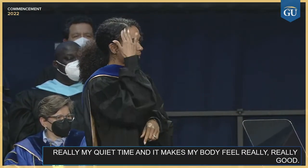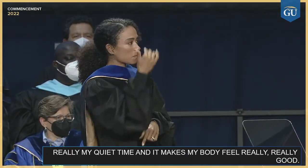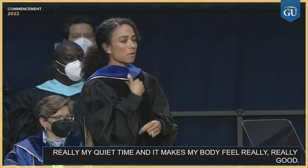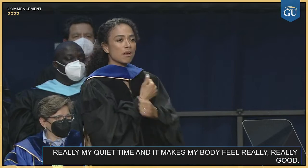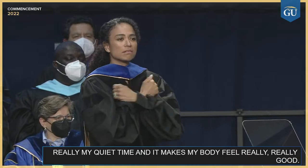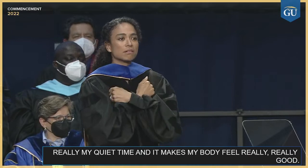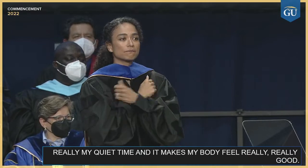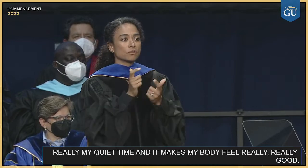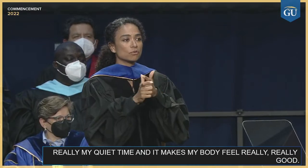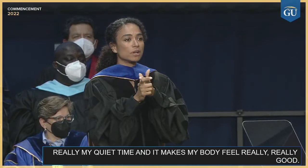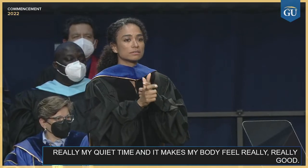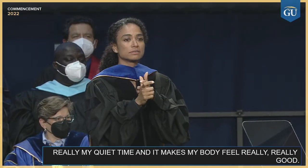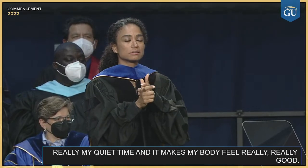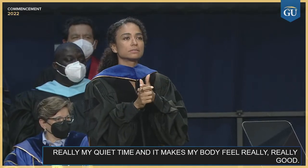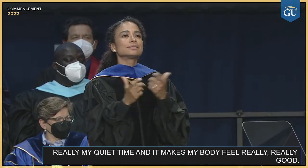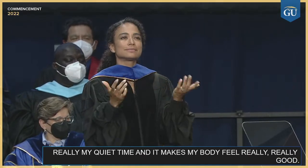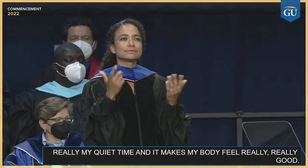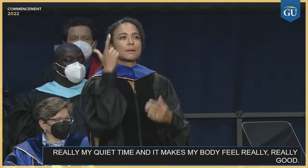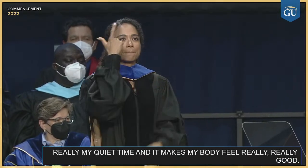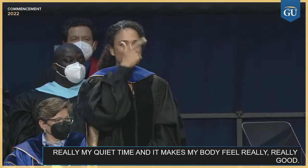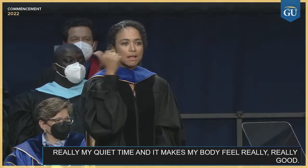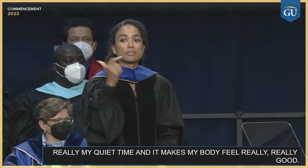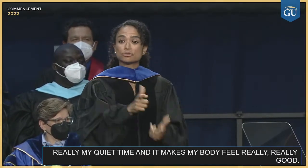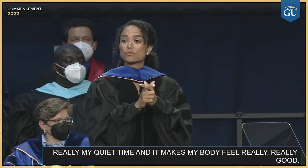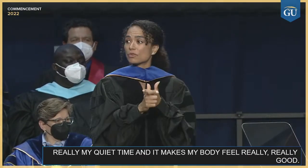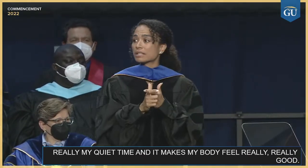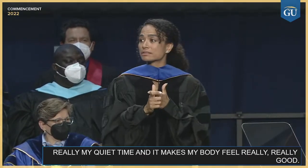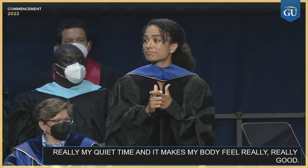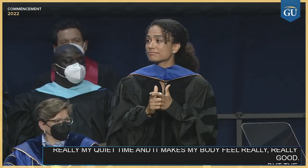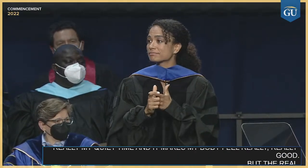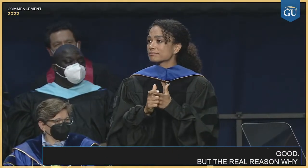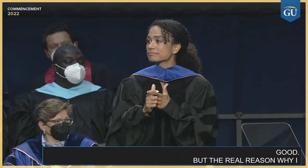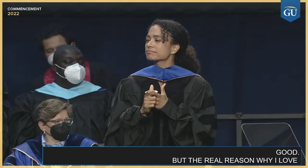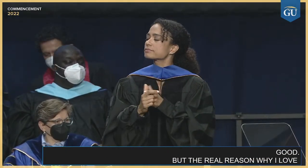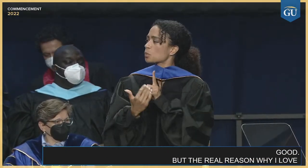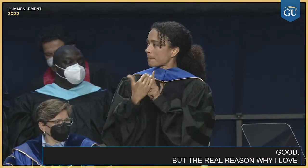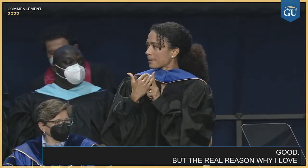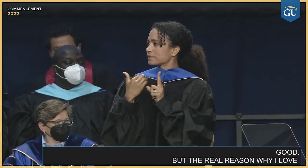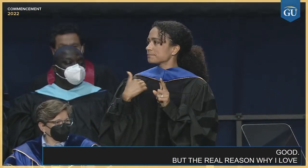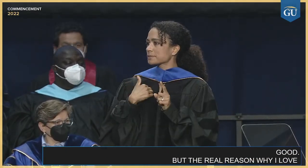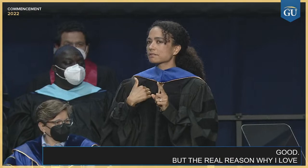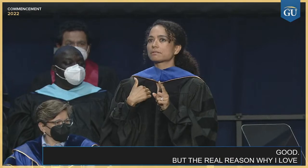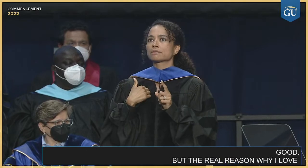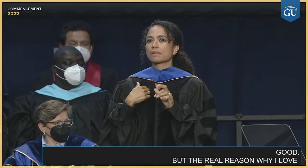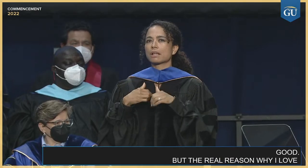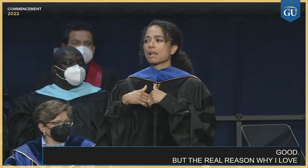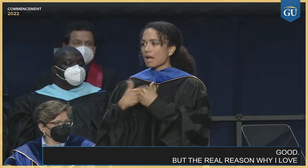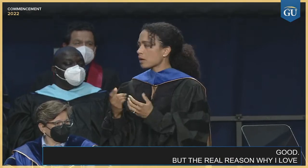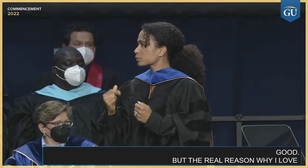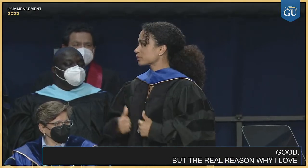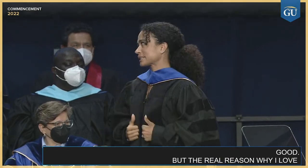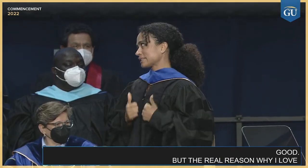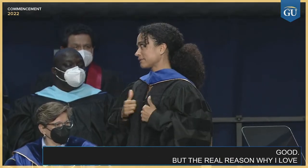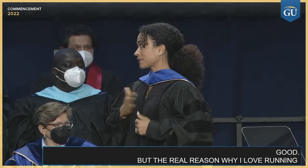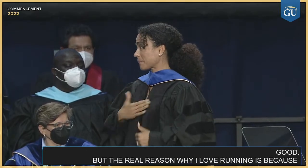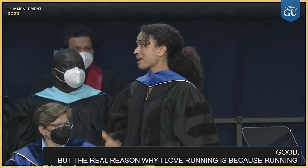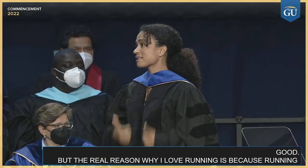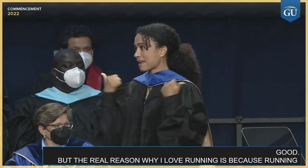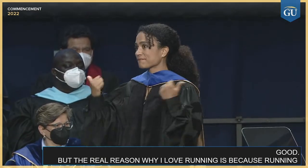But the real reason why I love running is because running actually reminds me